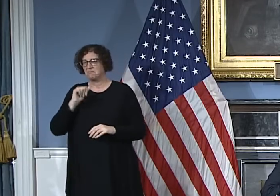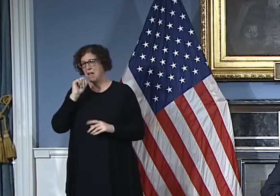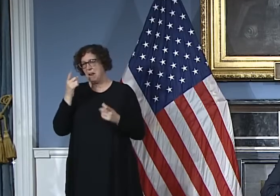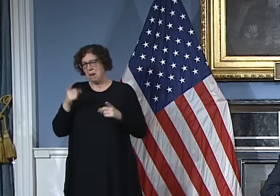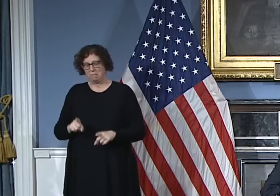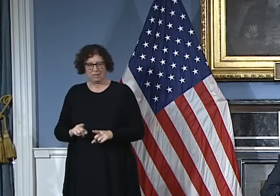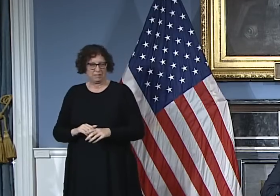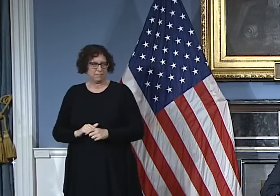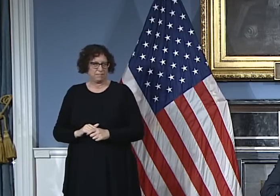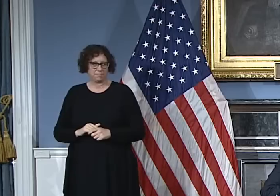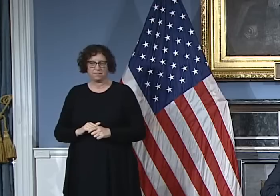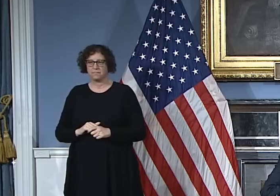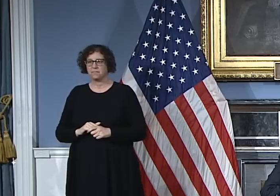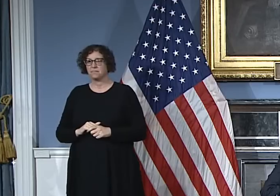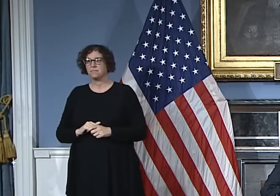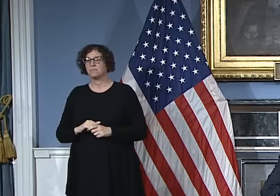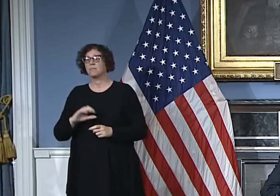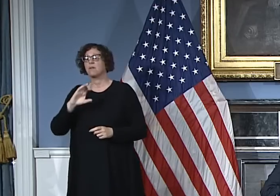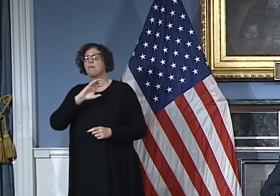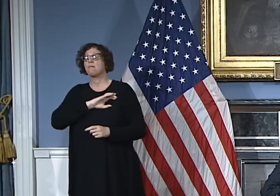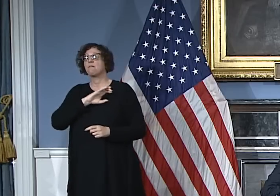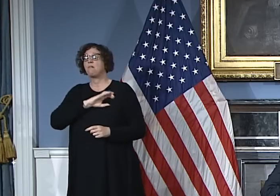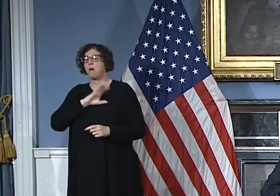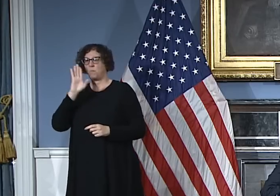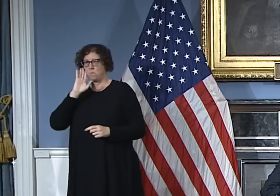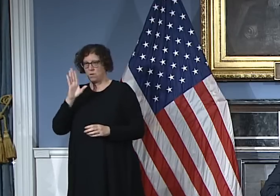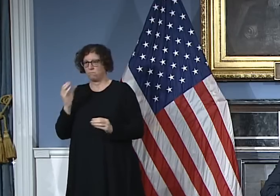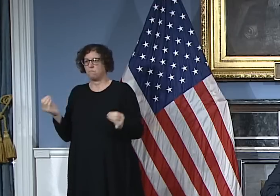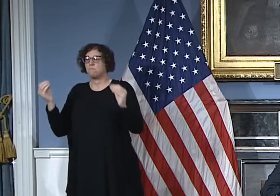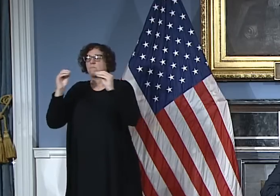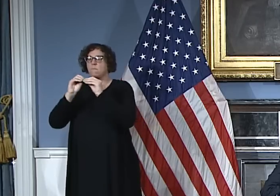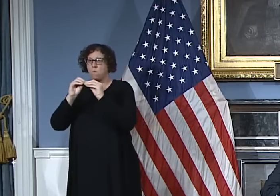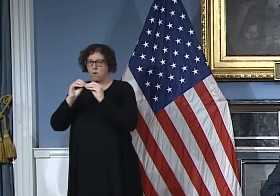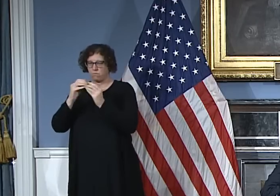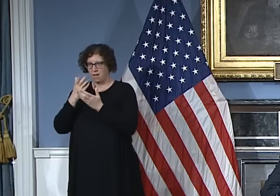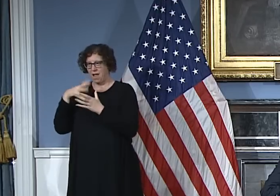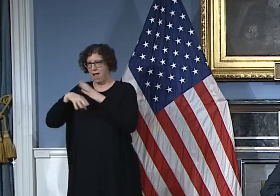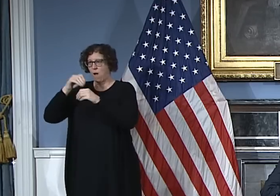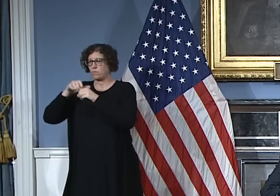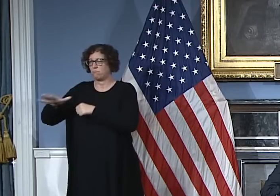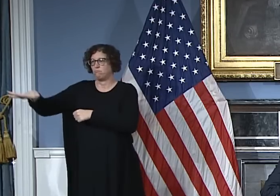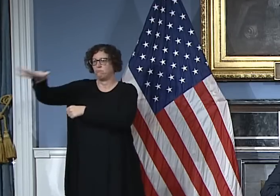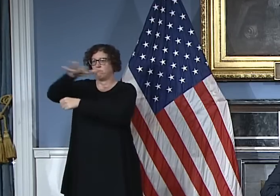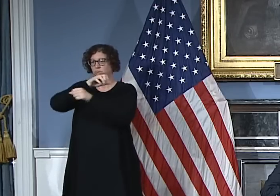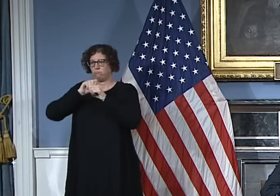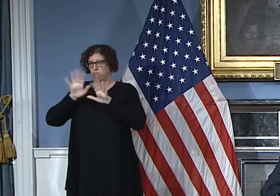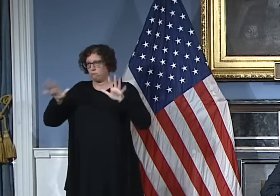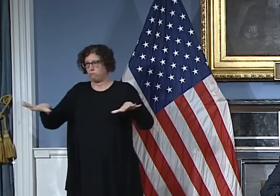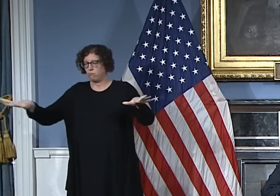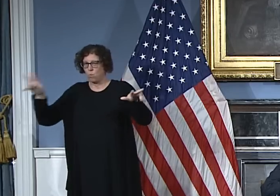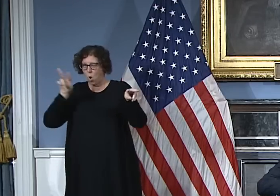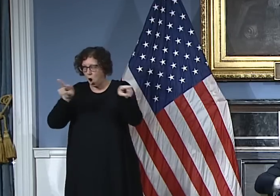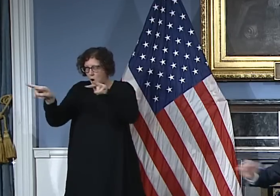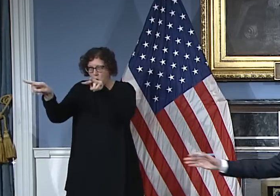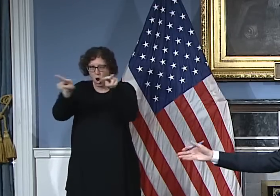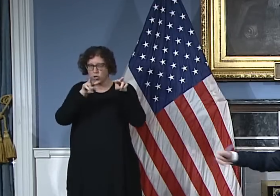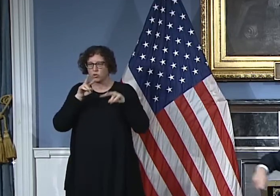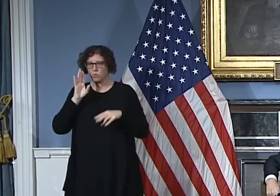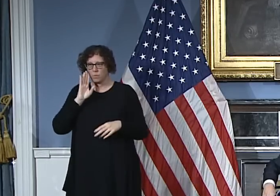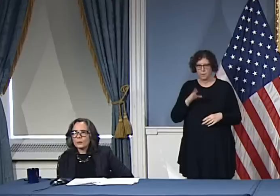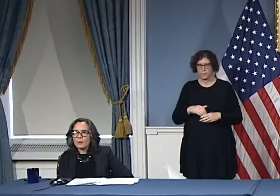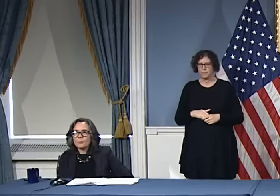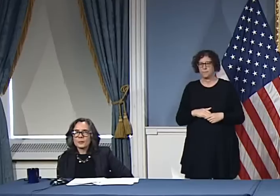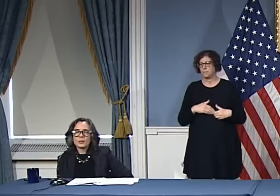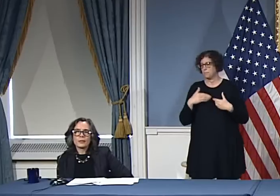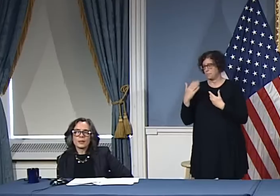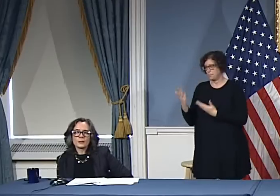as the audio messages and the speaking. And again, this is probably the least of my concerns. I want to just build Please, on Commissioner. that. I